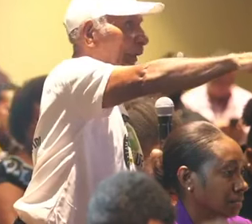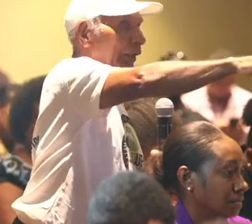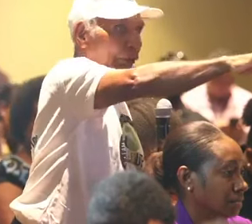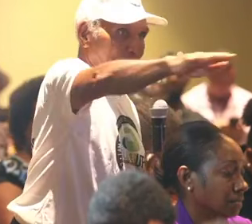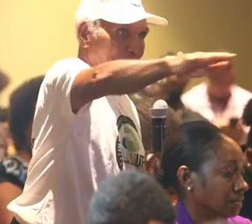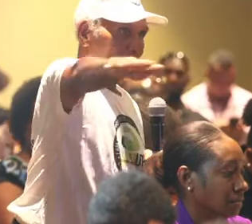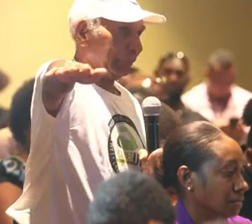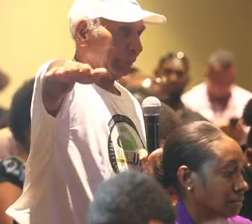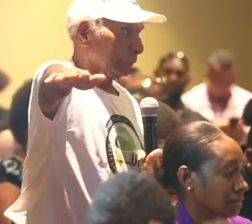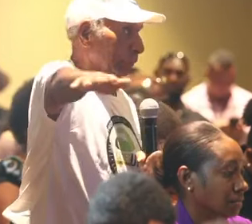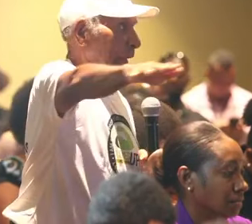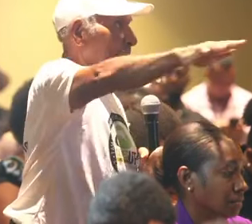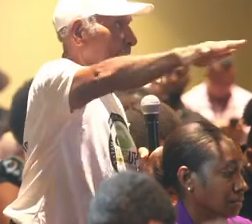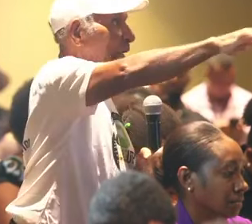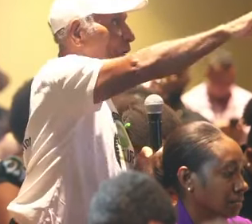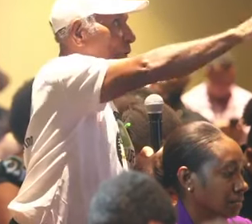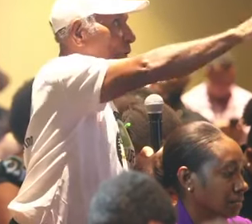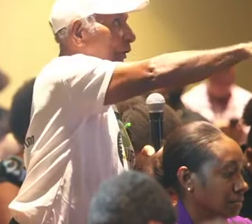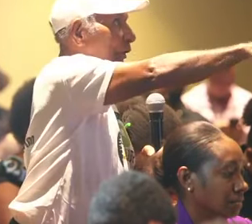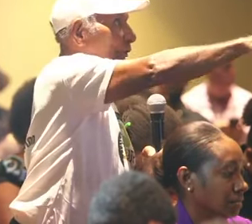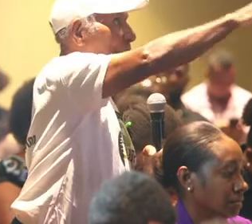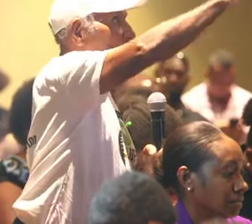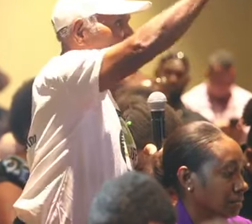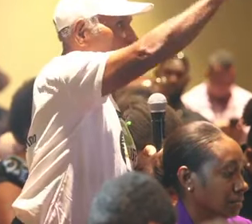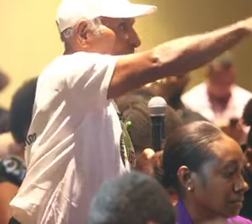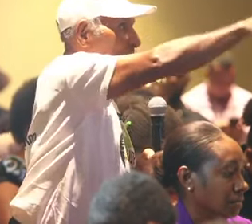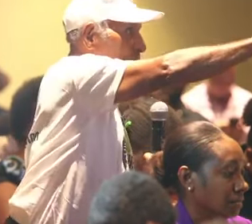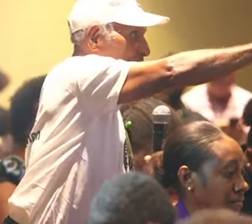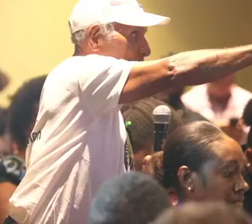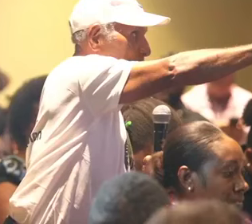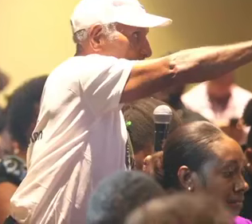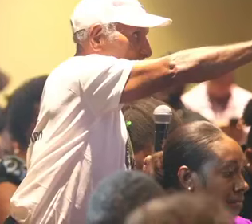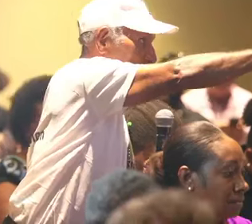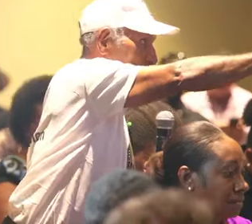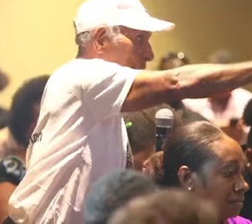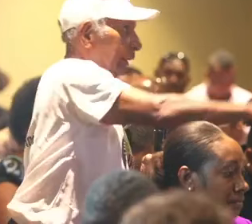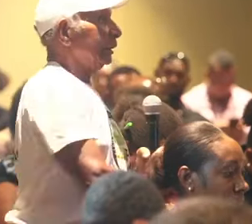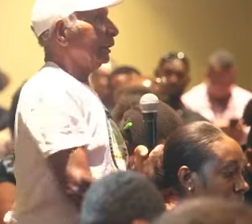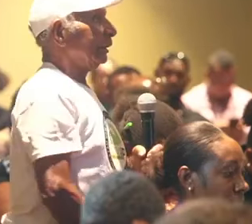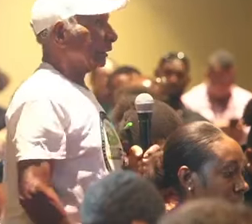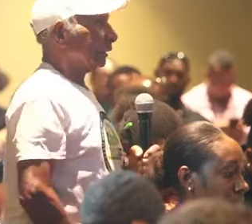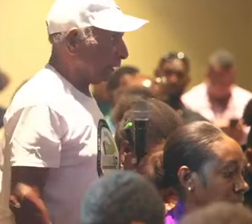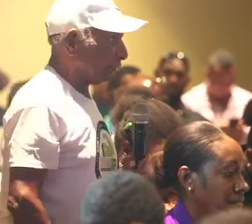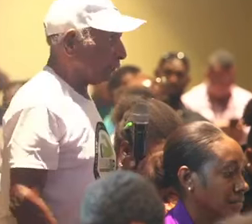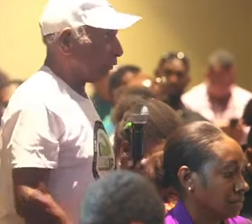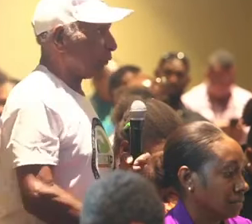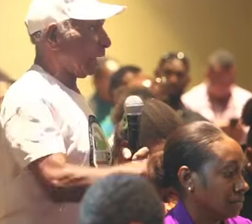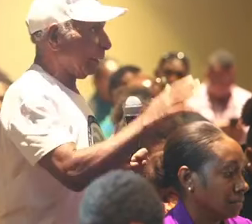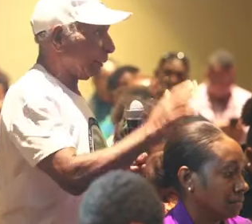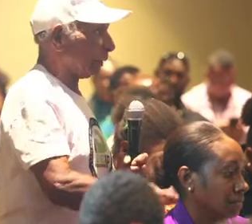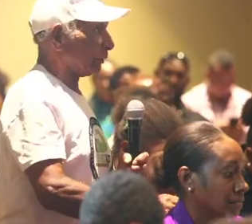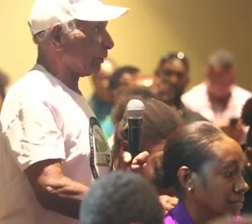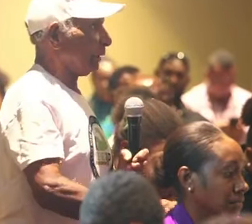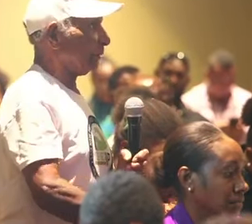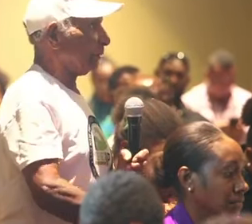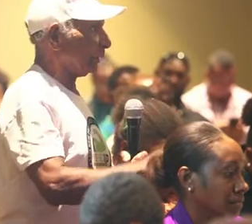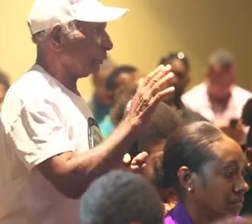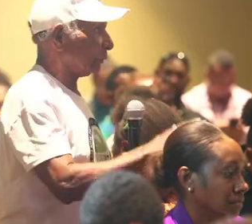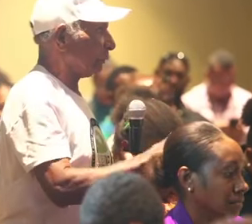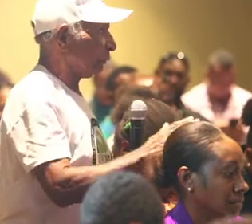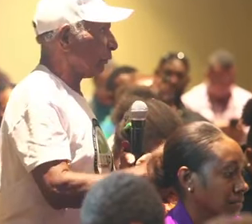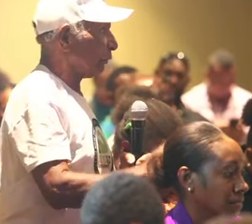long, only back grab him, noble line. All same so, me like talking to you, director. Thank you, Lord, you come and present him